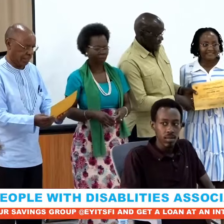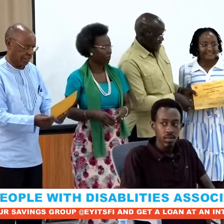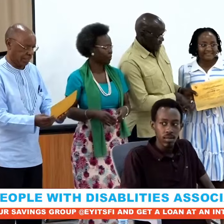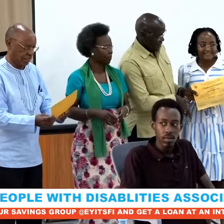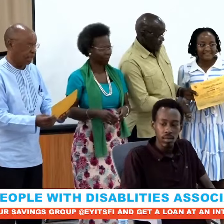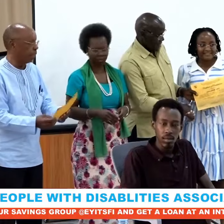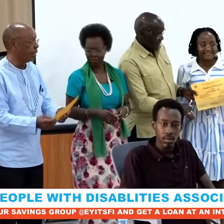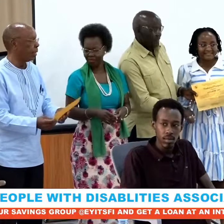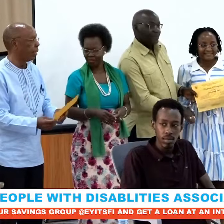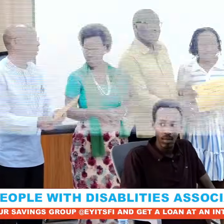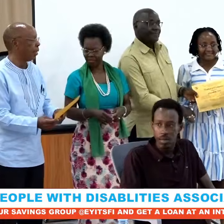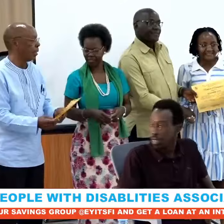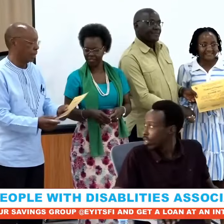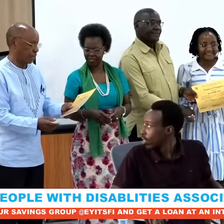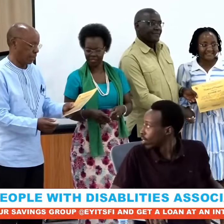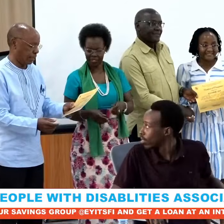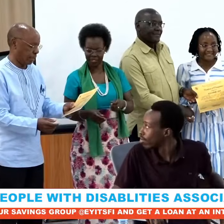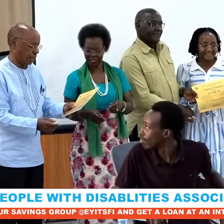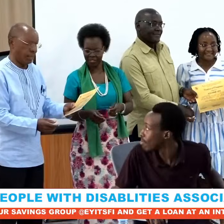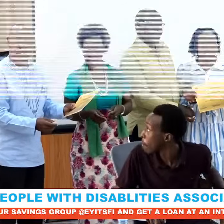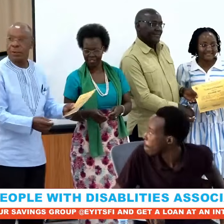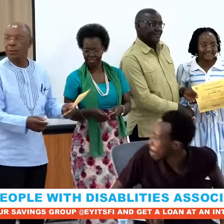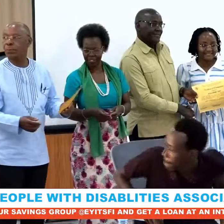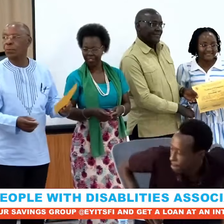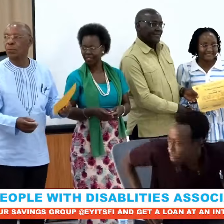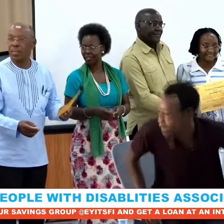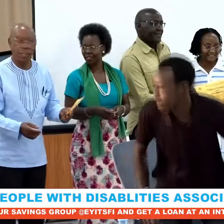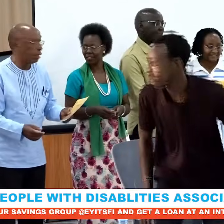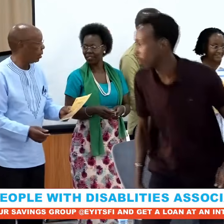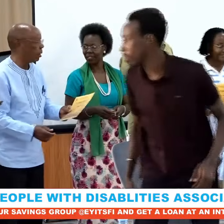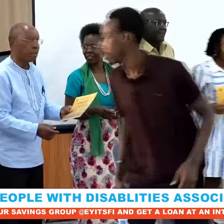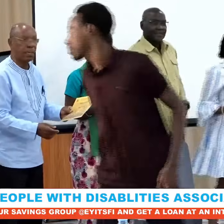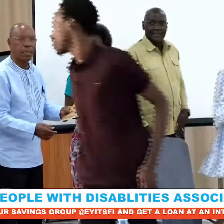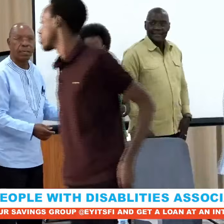not here. Our eyes, we had to be here.